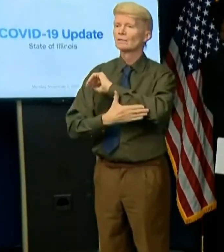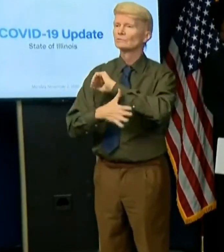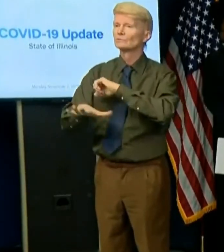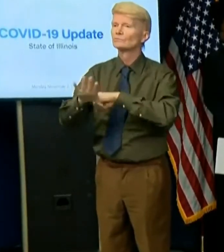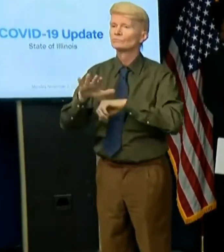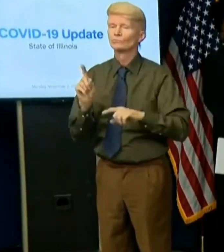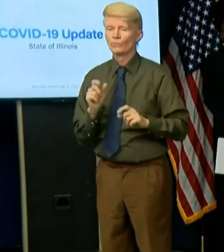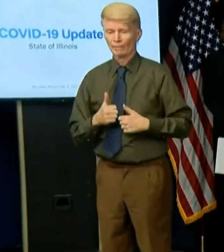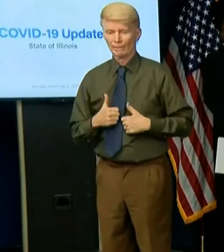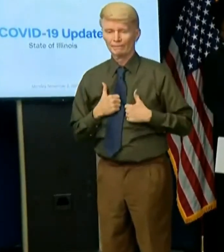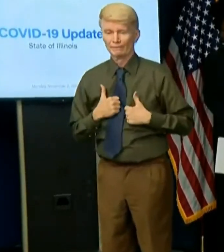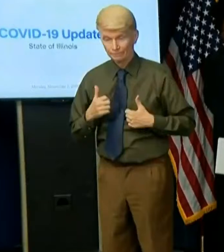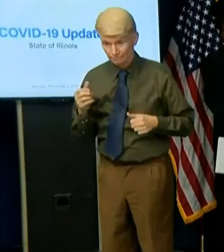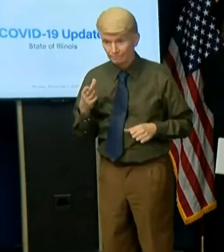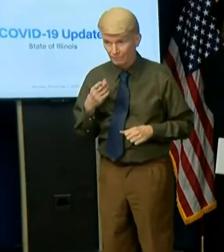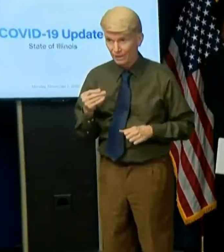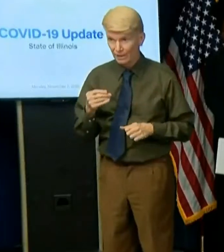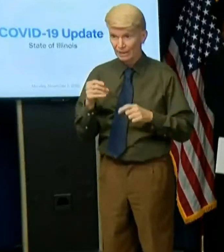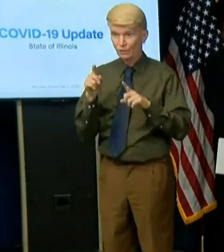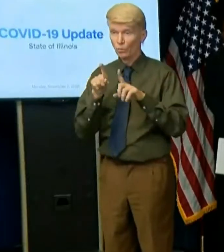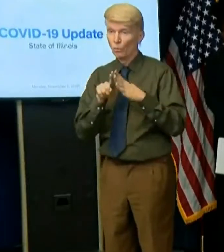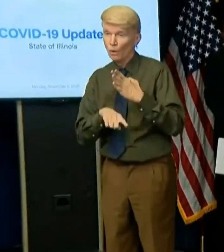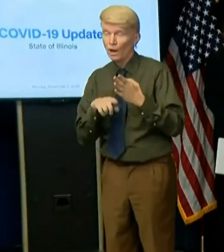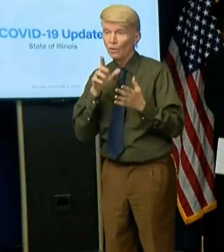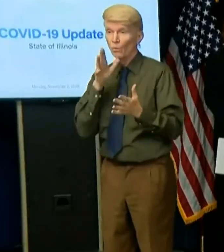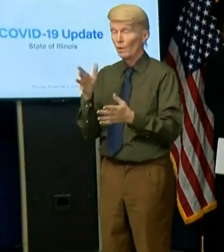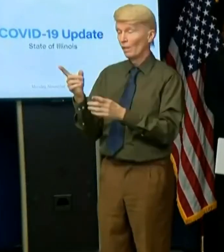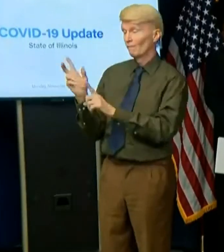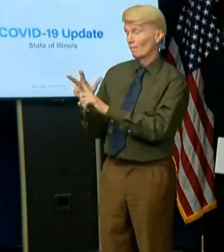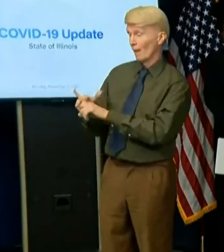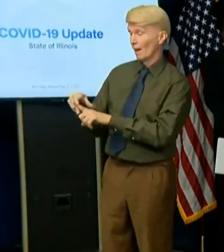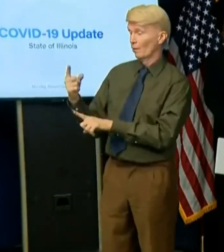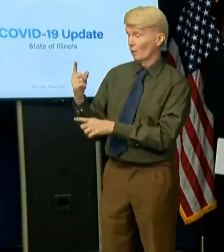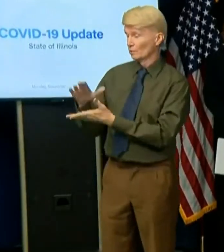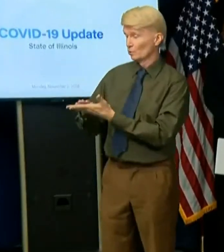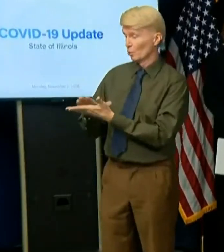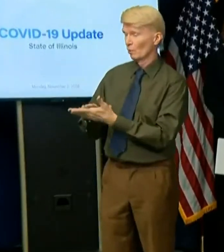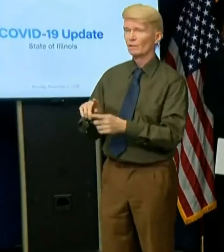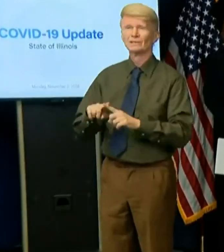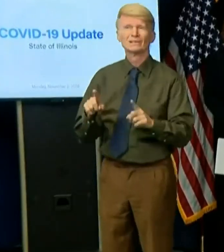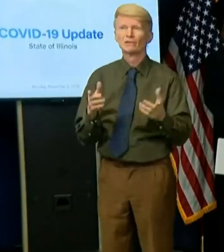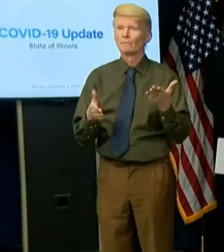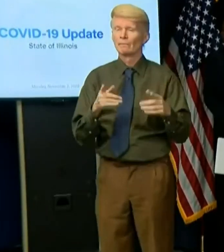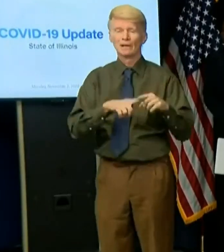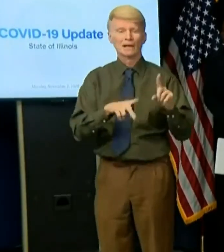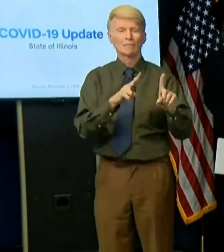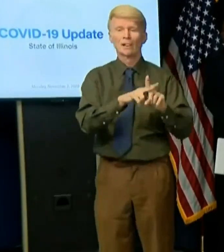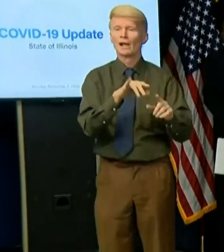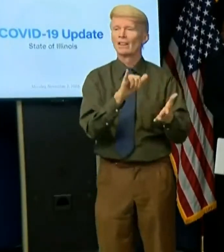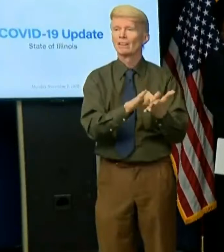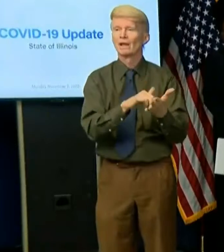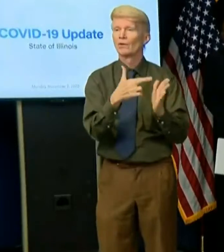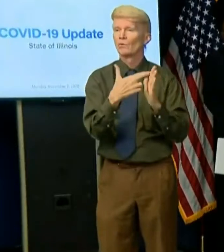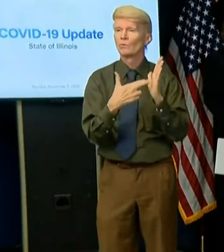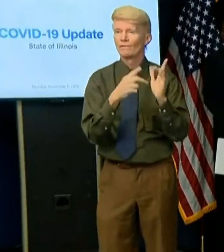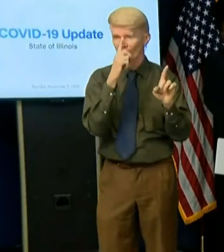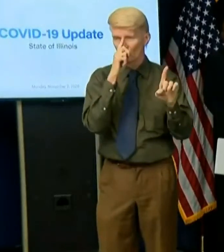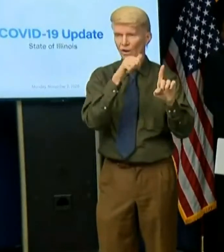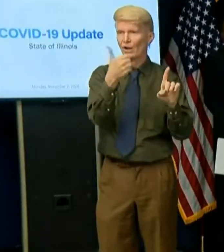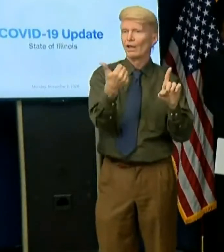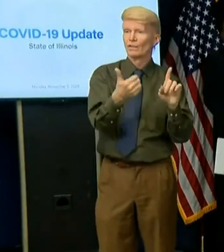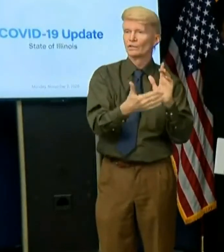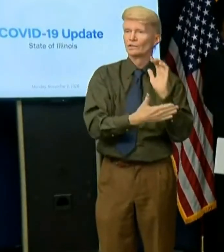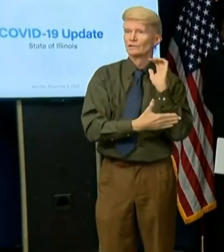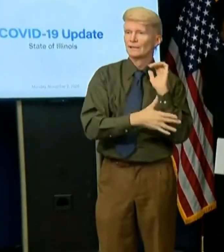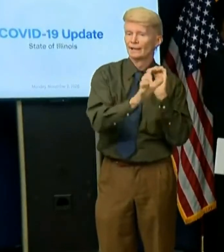these schools, the mitigations that could be put in place in one school are different than could be put in place in another. The decision about whether